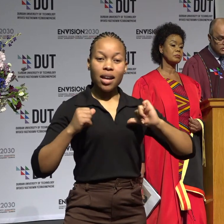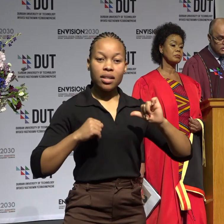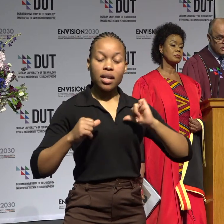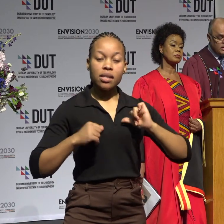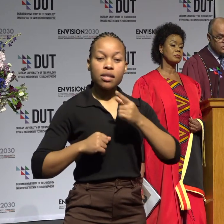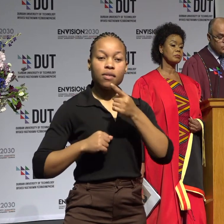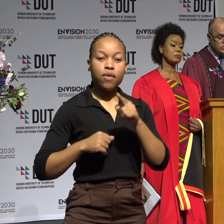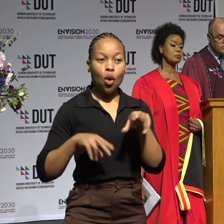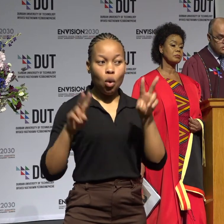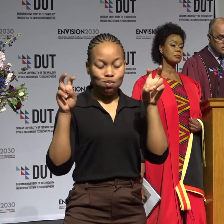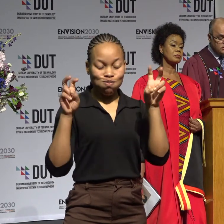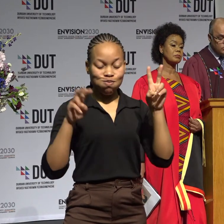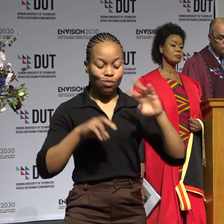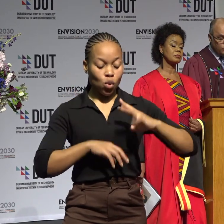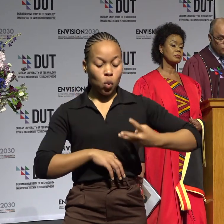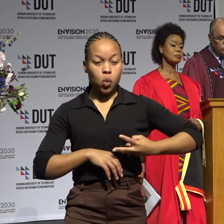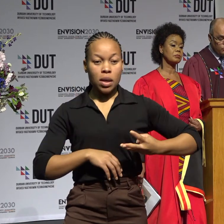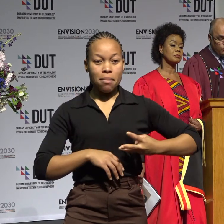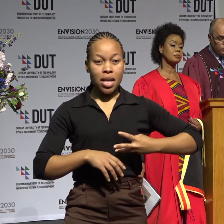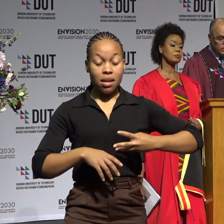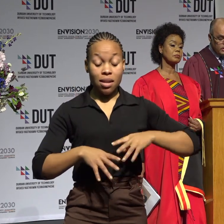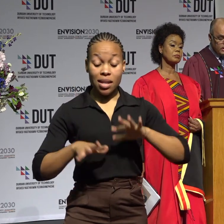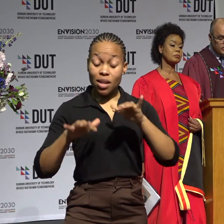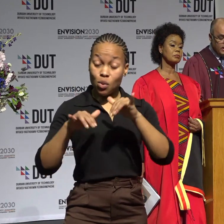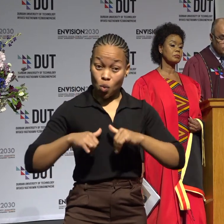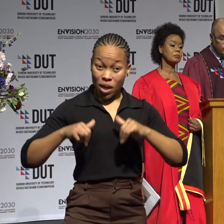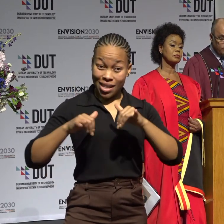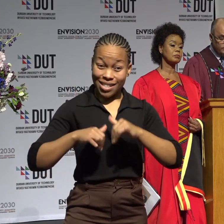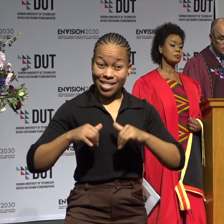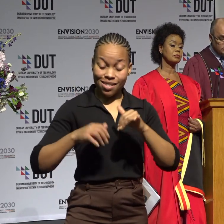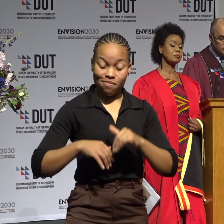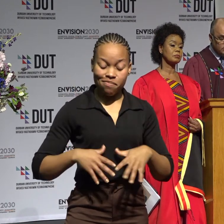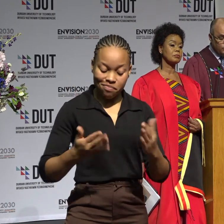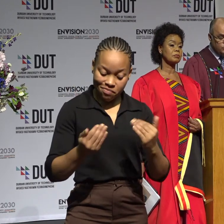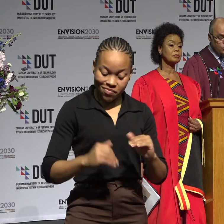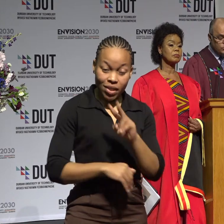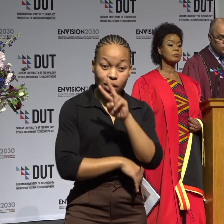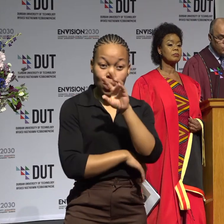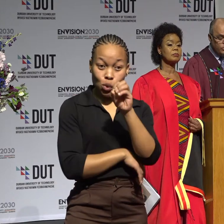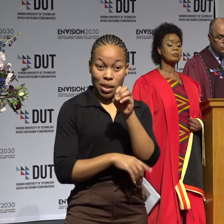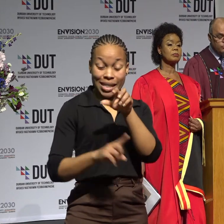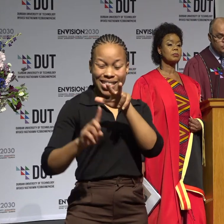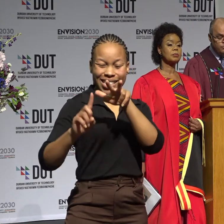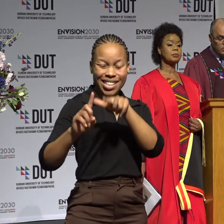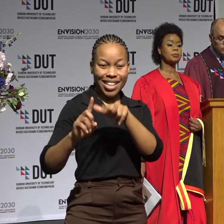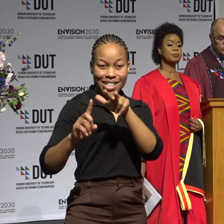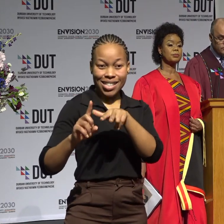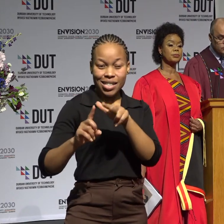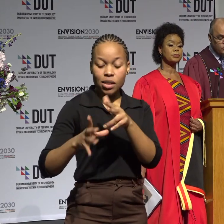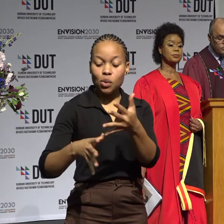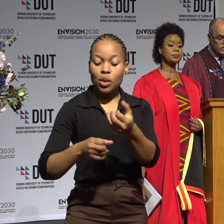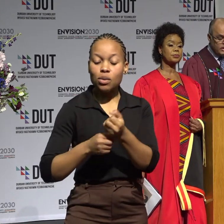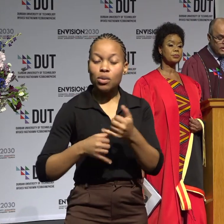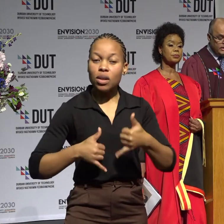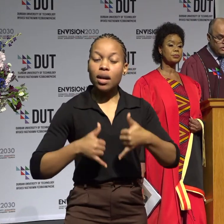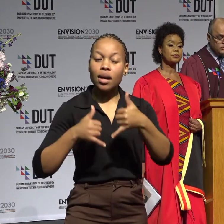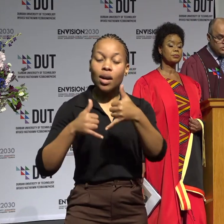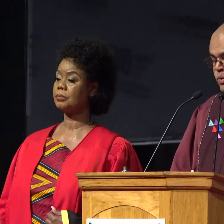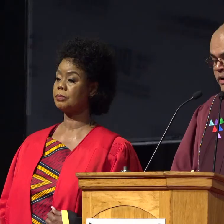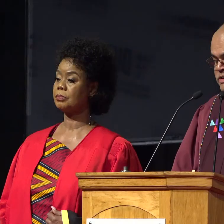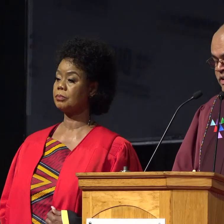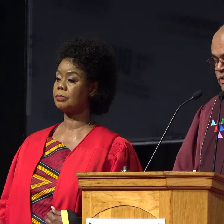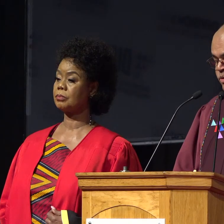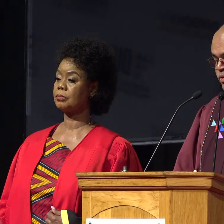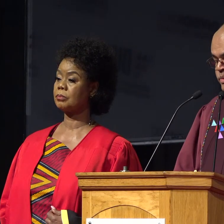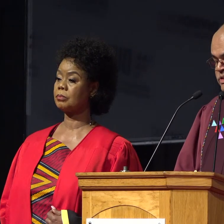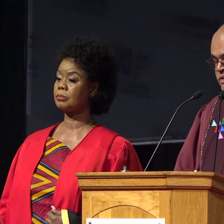Waiting. In 2013, the Umbokodo Award in the category of theatre, which honours women who push boundaries of the genre and create new